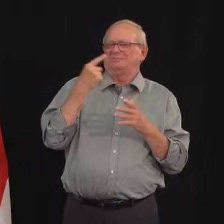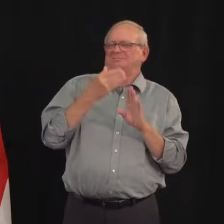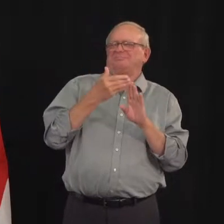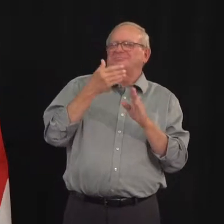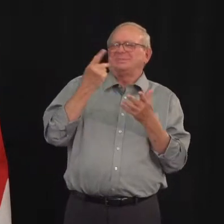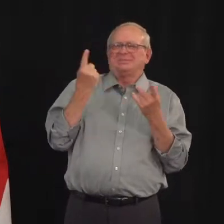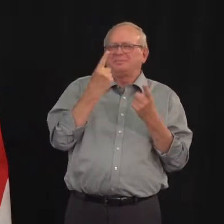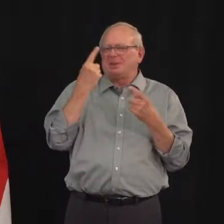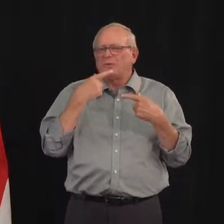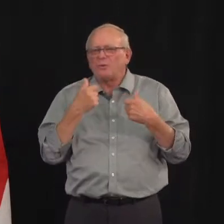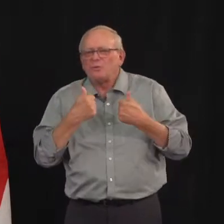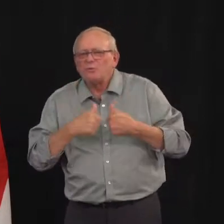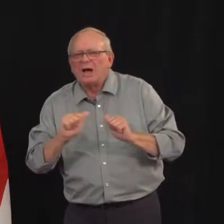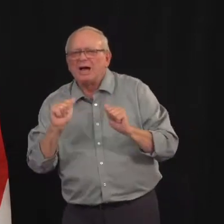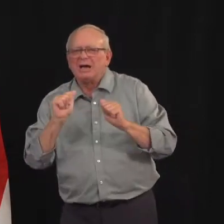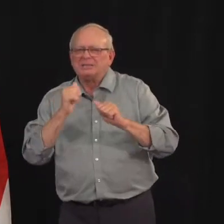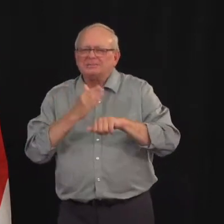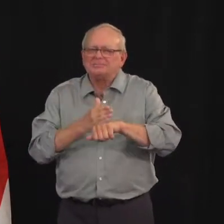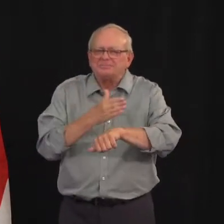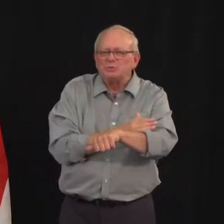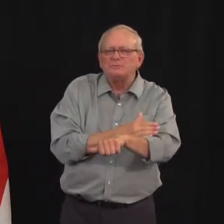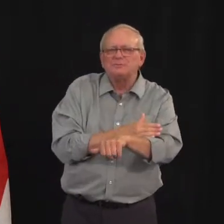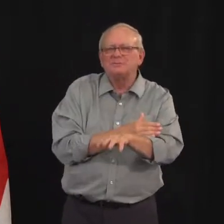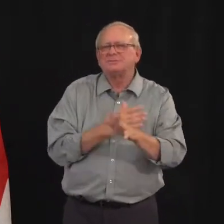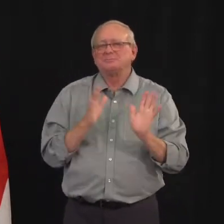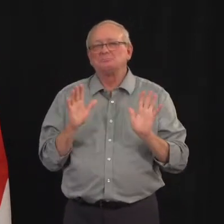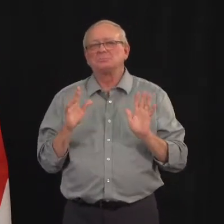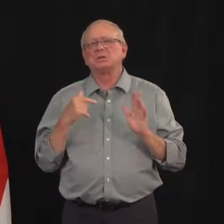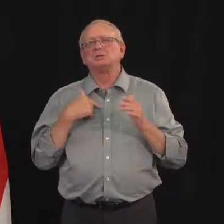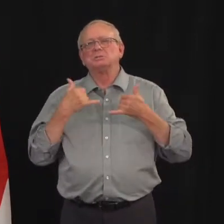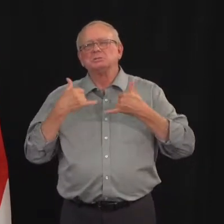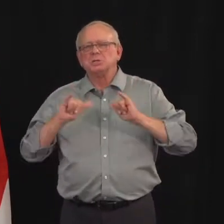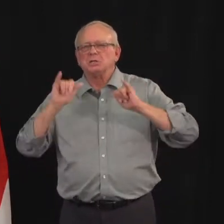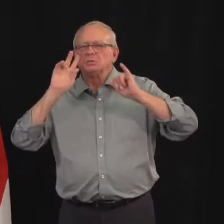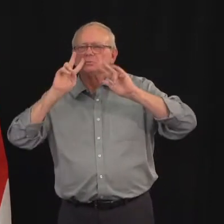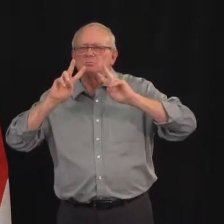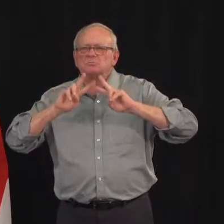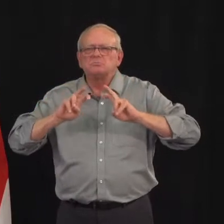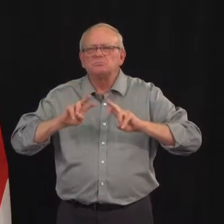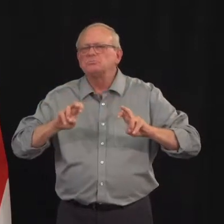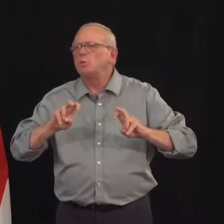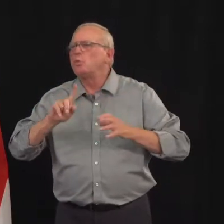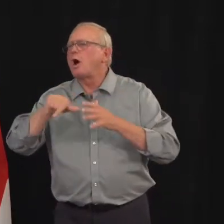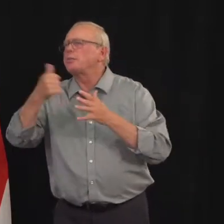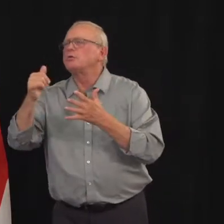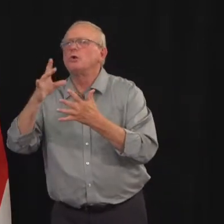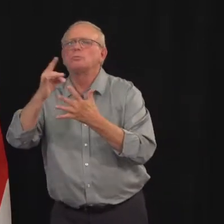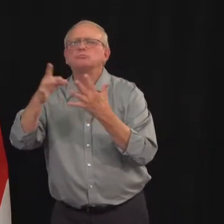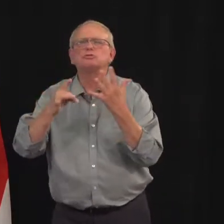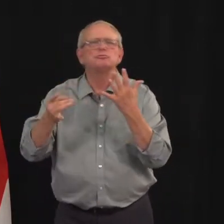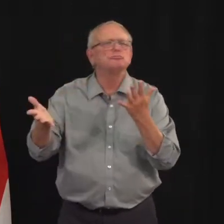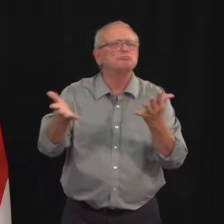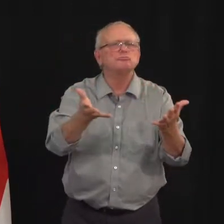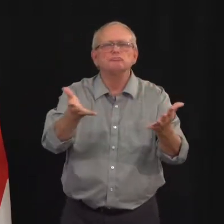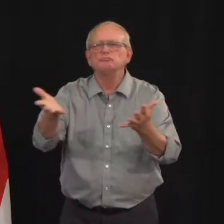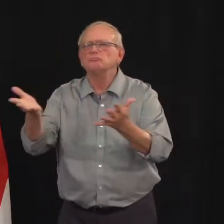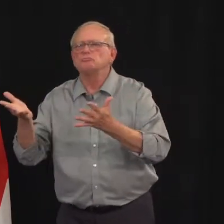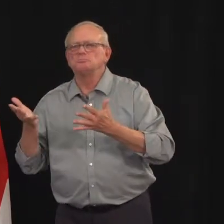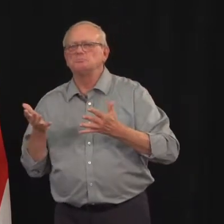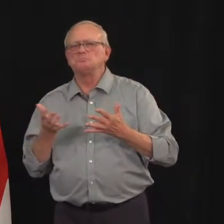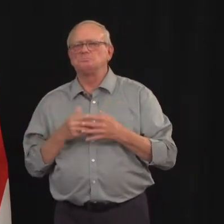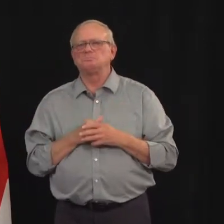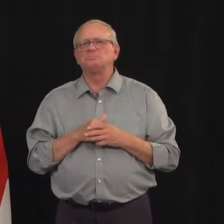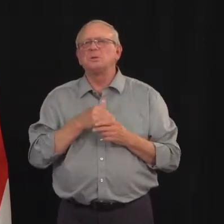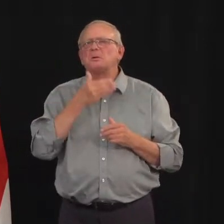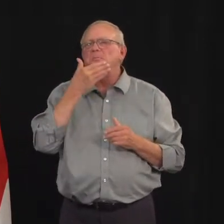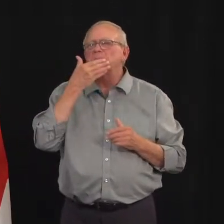whatever options we have on the table in front of us that can help with our response to give contacts the ability